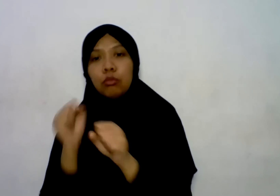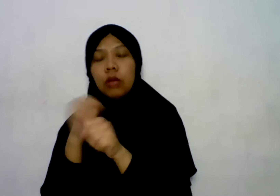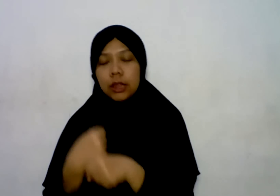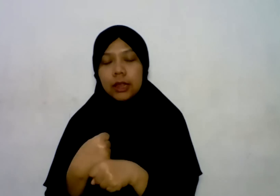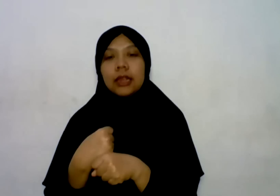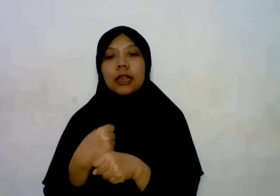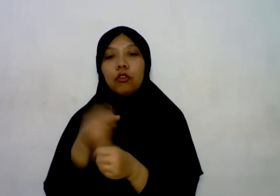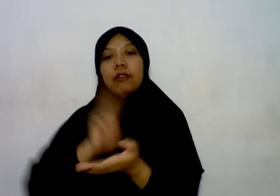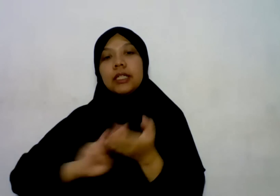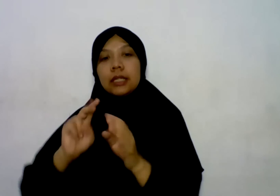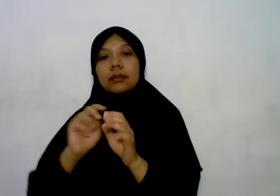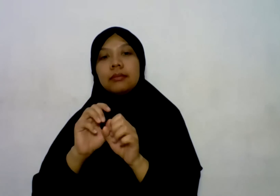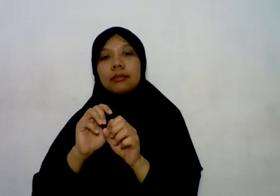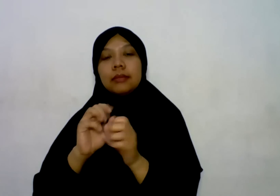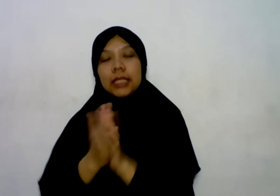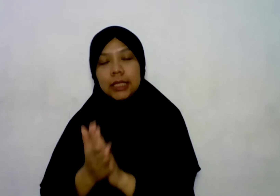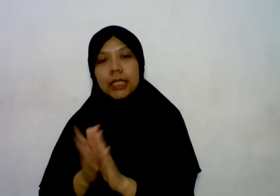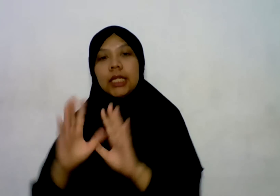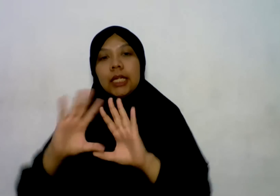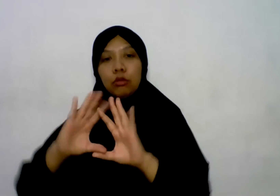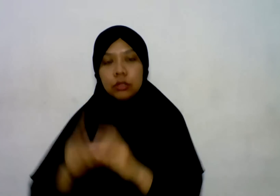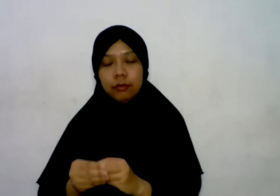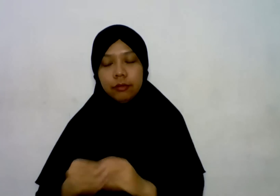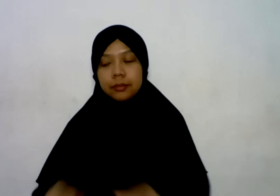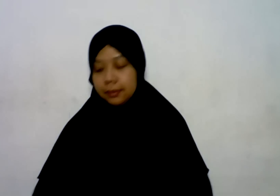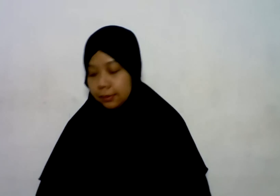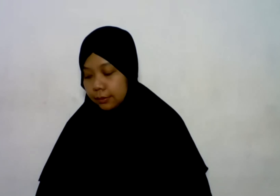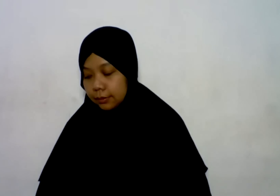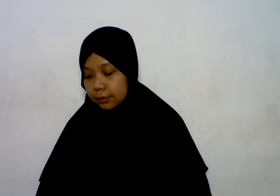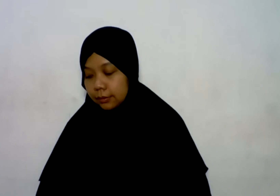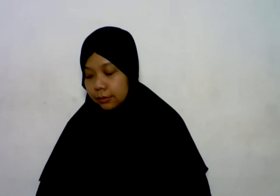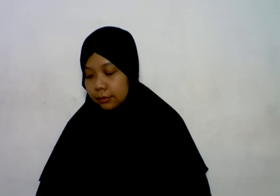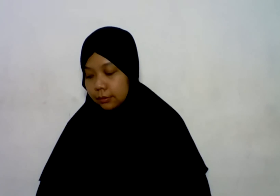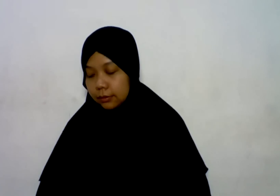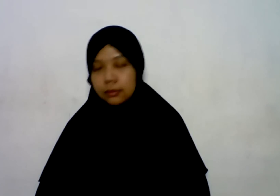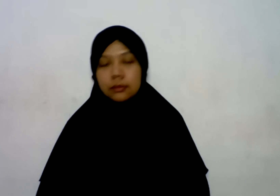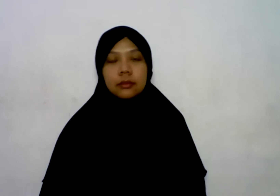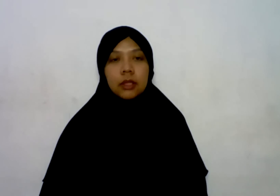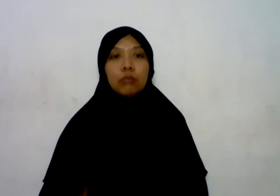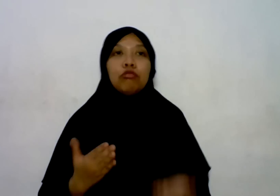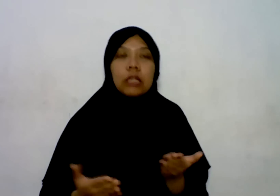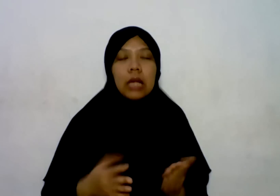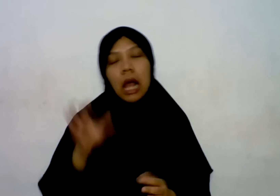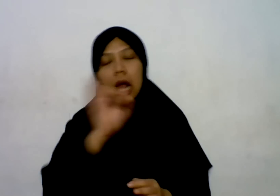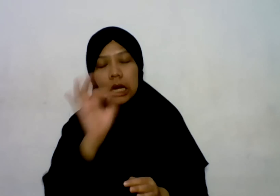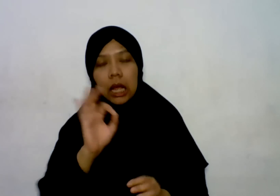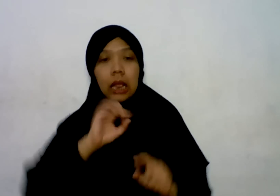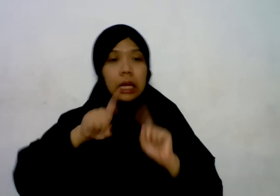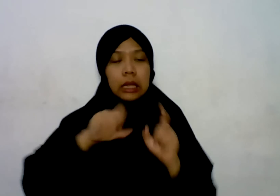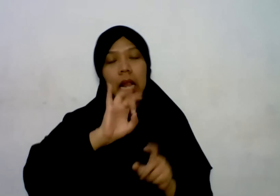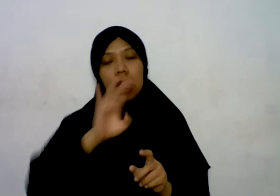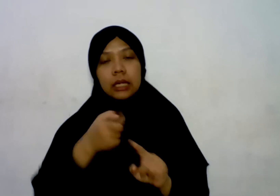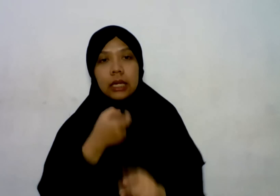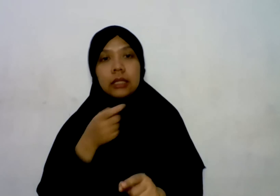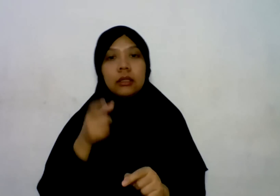inclusive. Okay. So I think no question from audience. So I